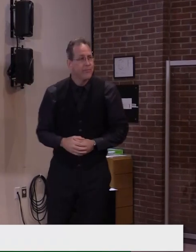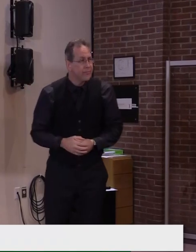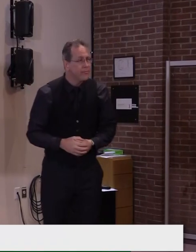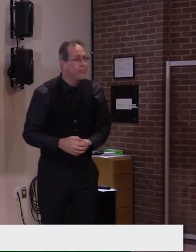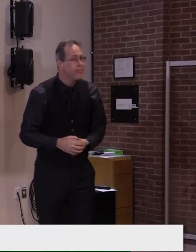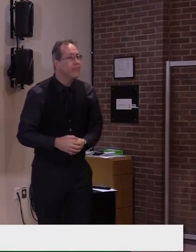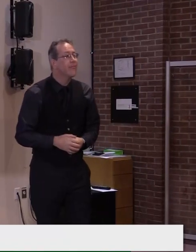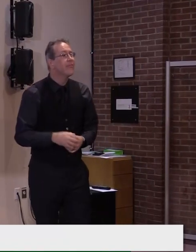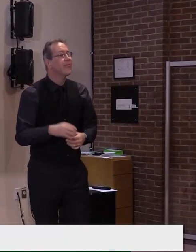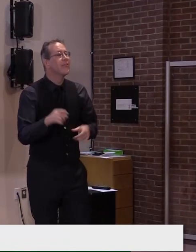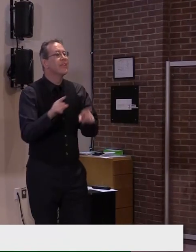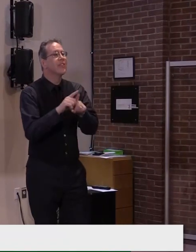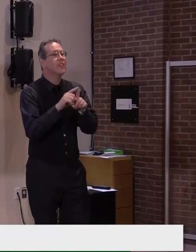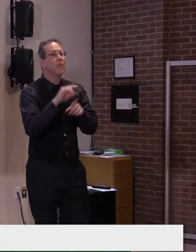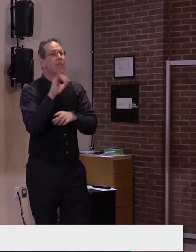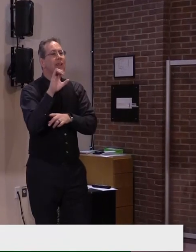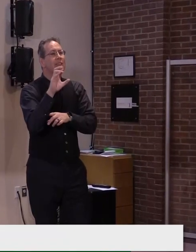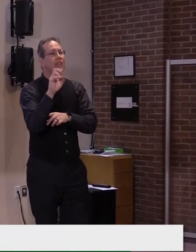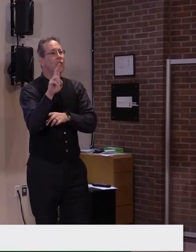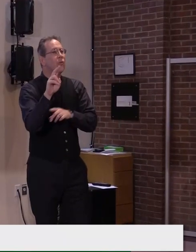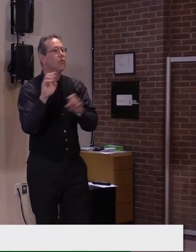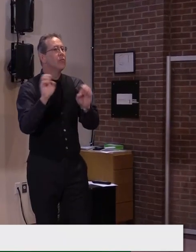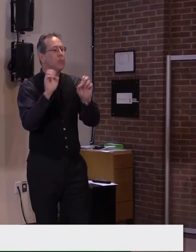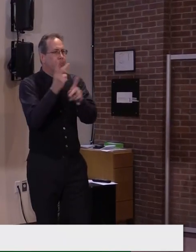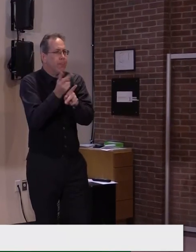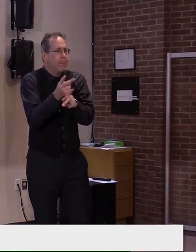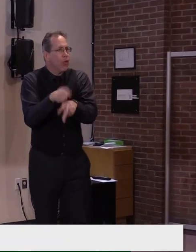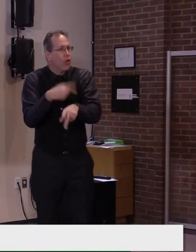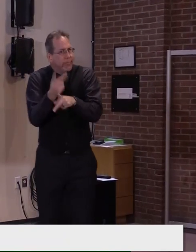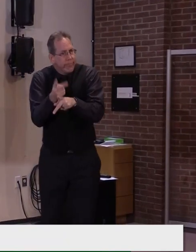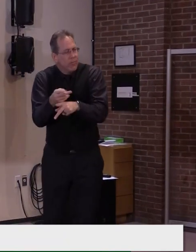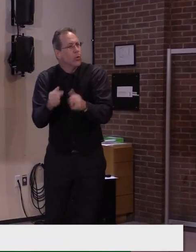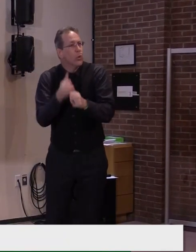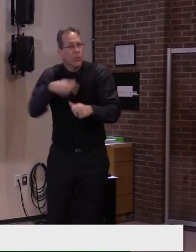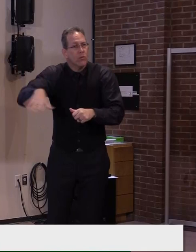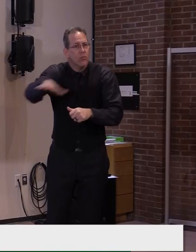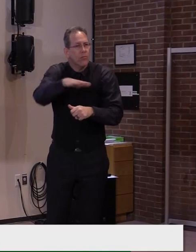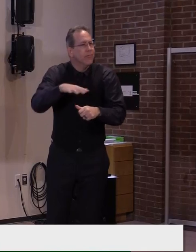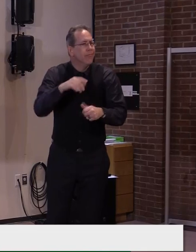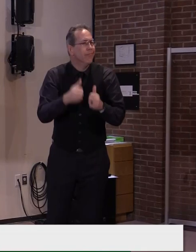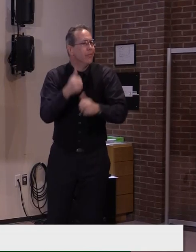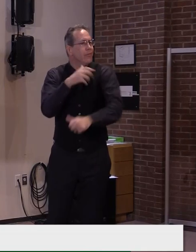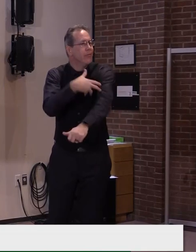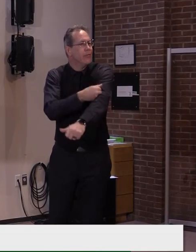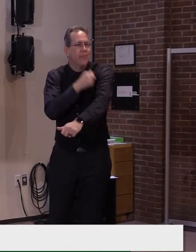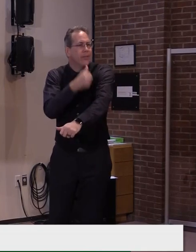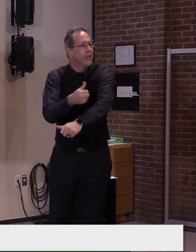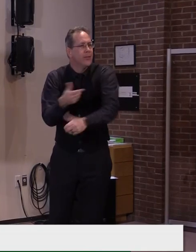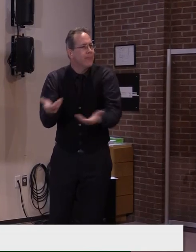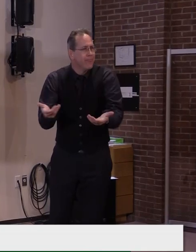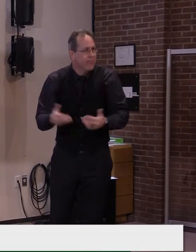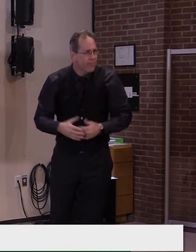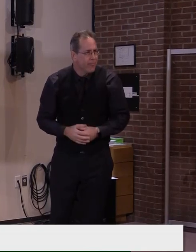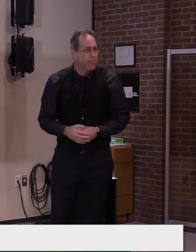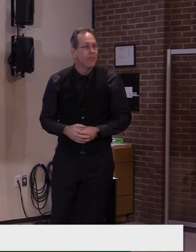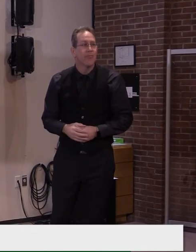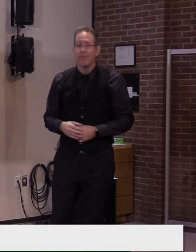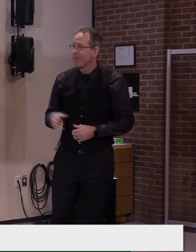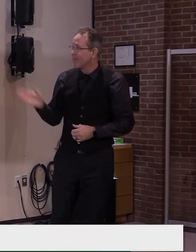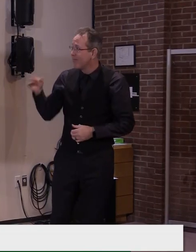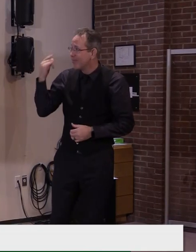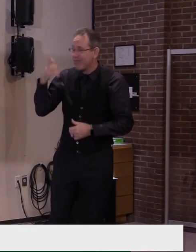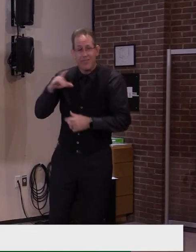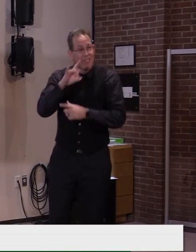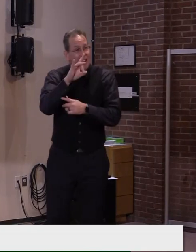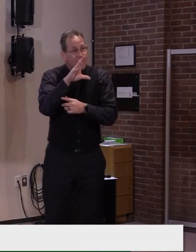in our ICU usage for COVID-19 patients over the last week. And again, 85% of those requiring critical care